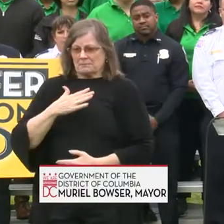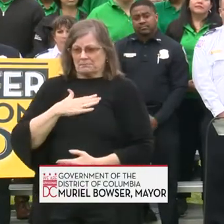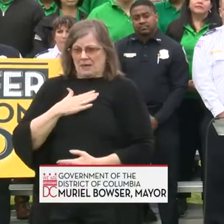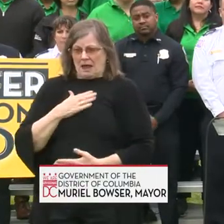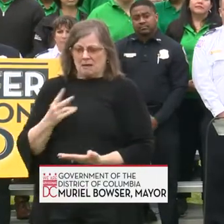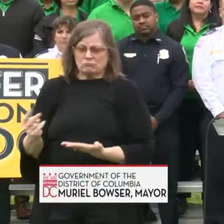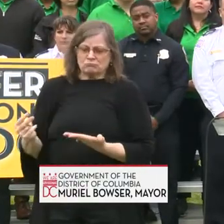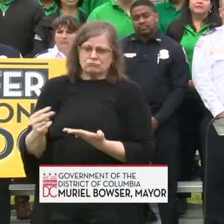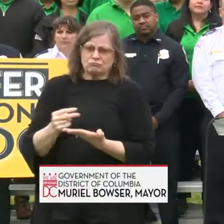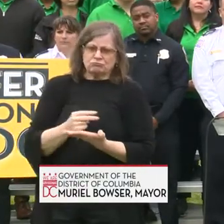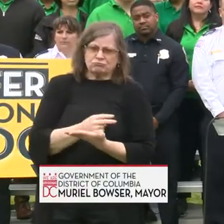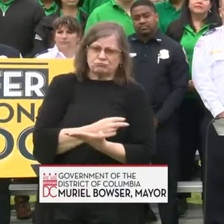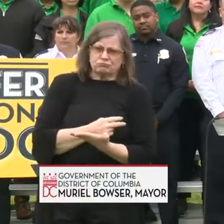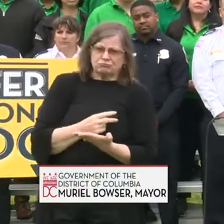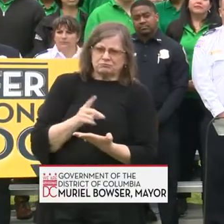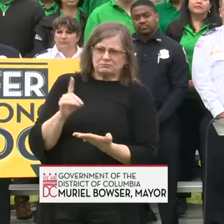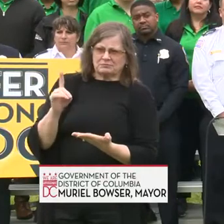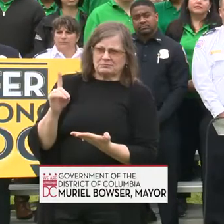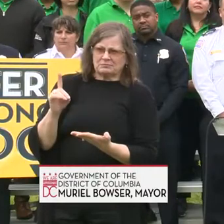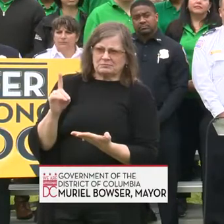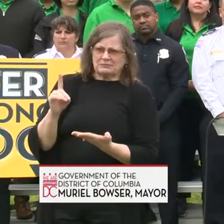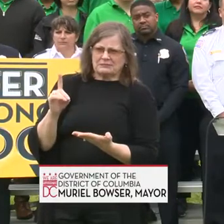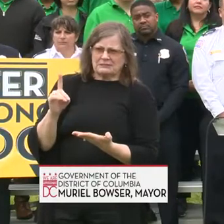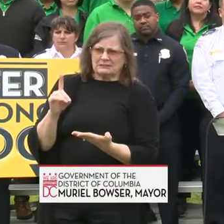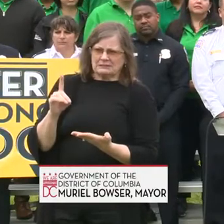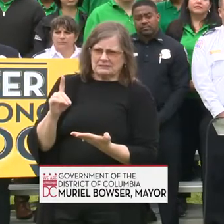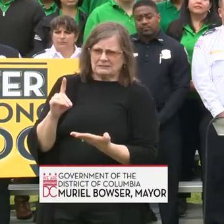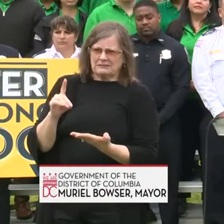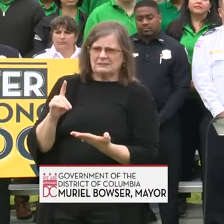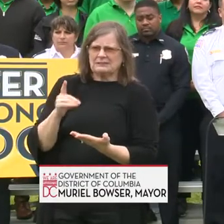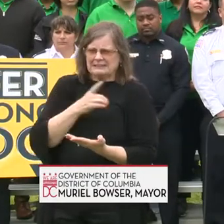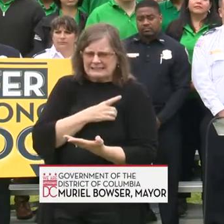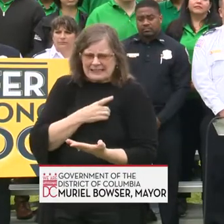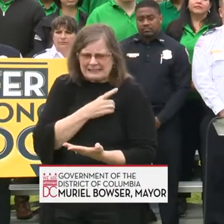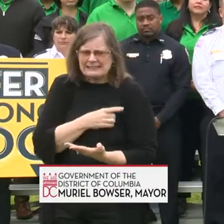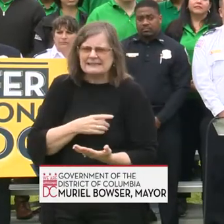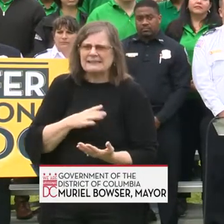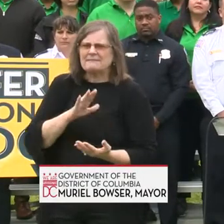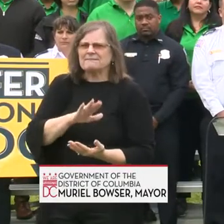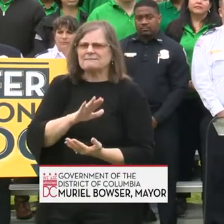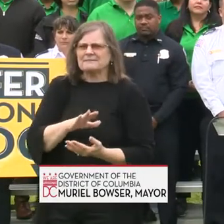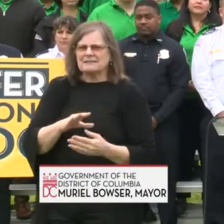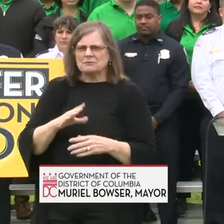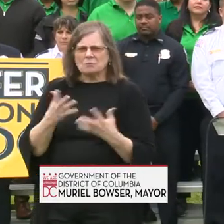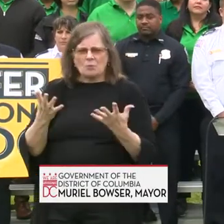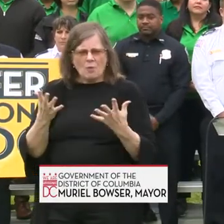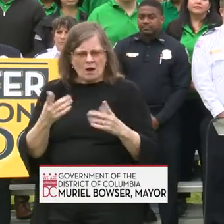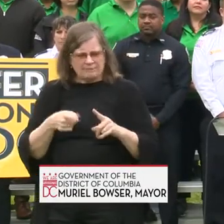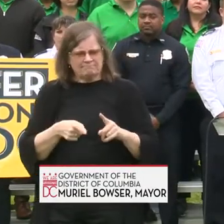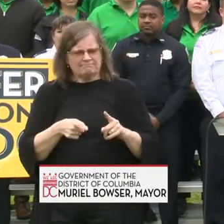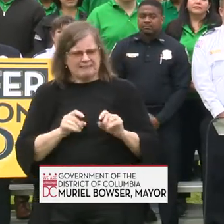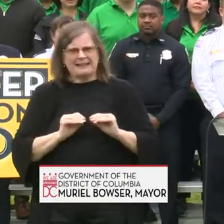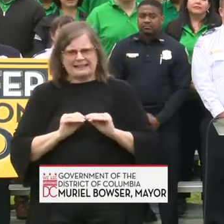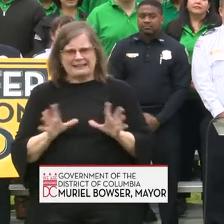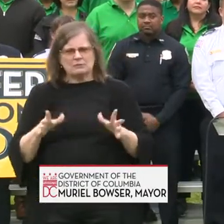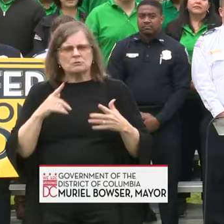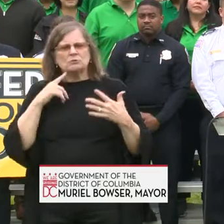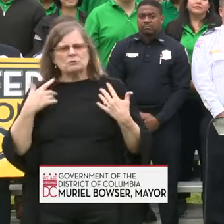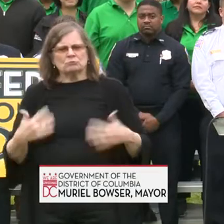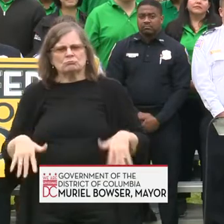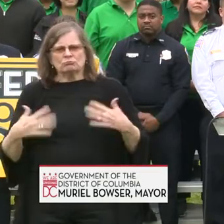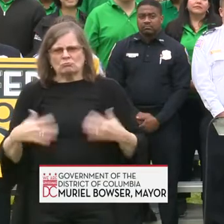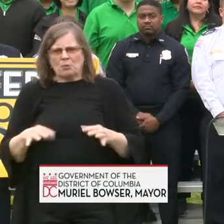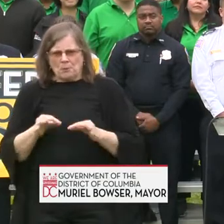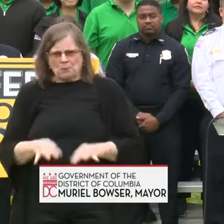the detectives and the chiefs and the commanders, what was very clear is how important video